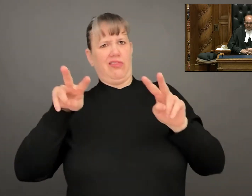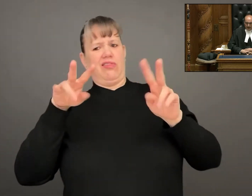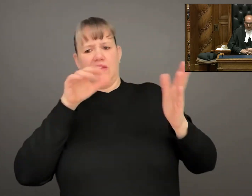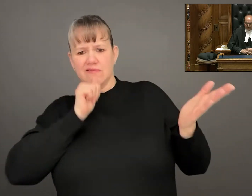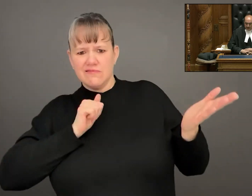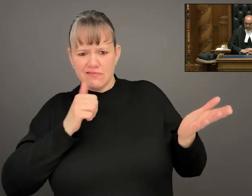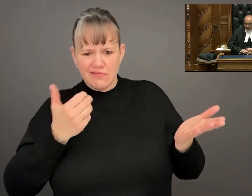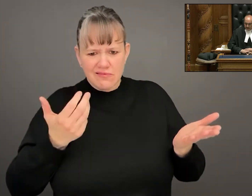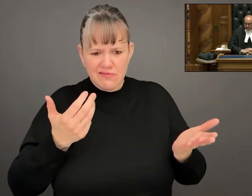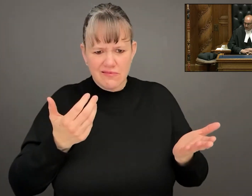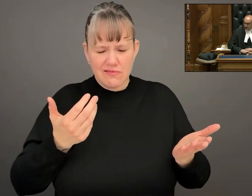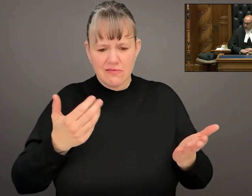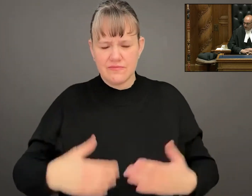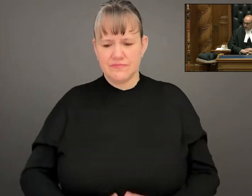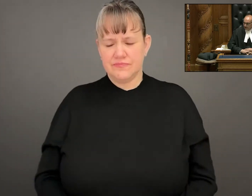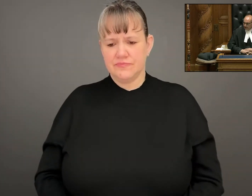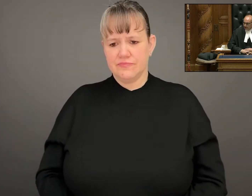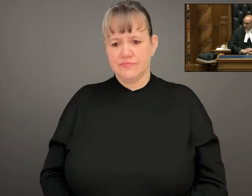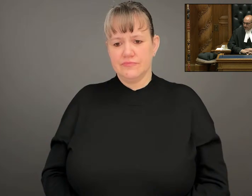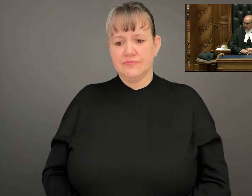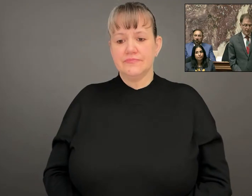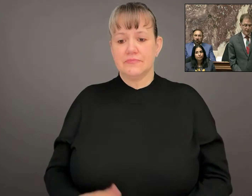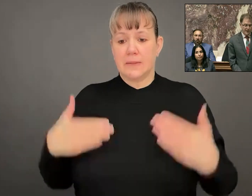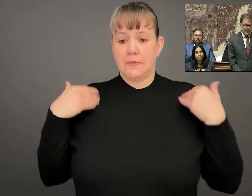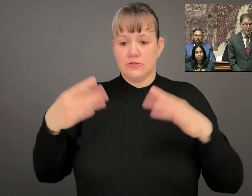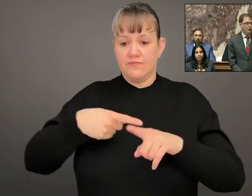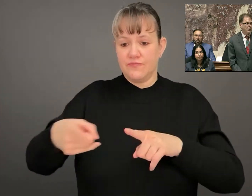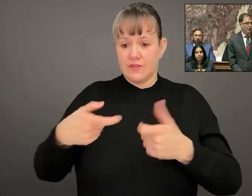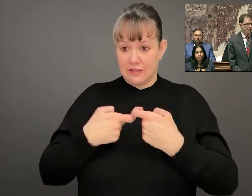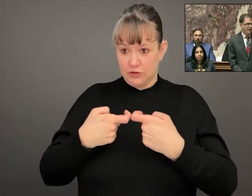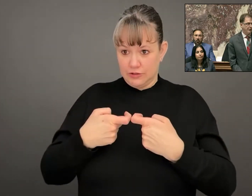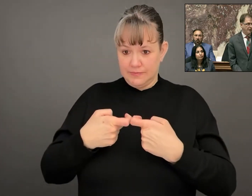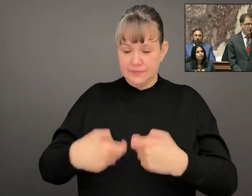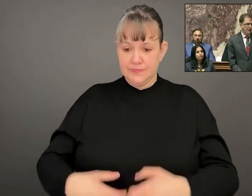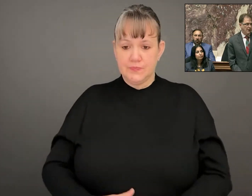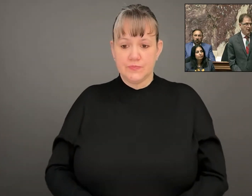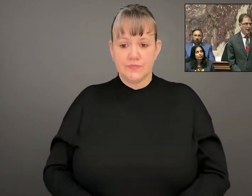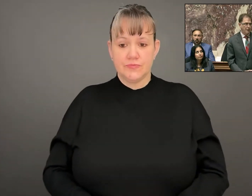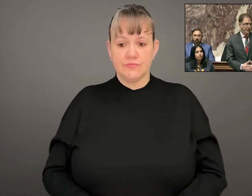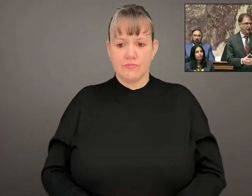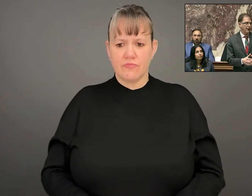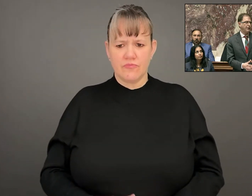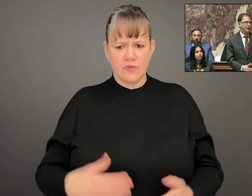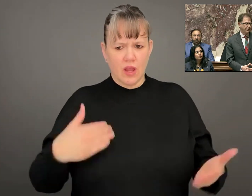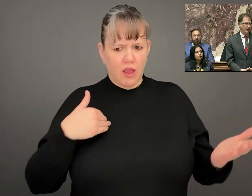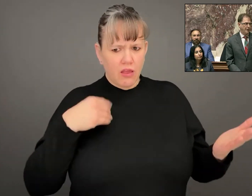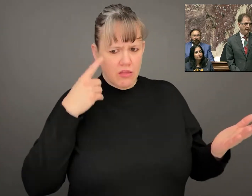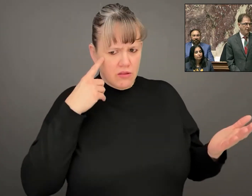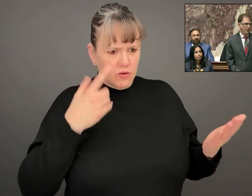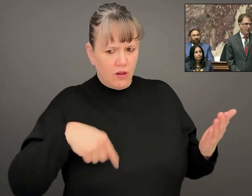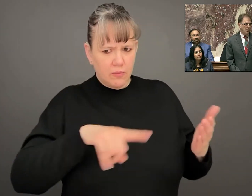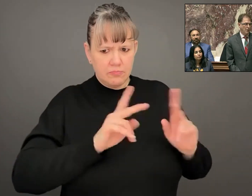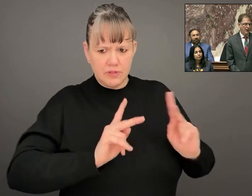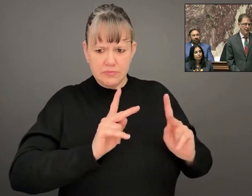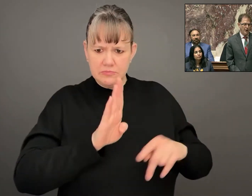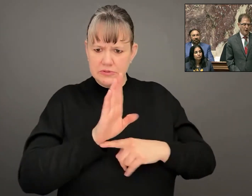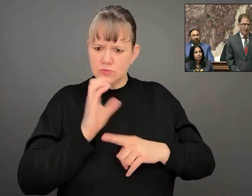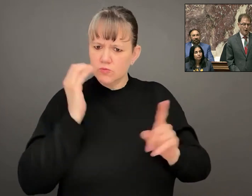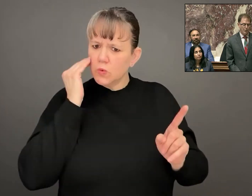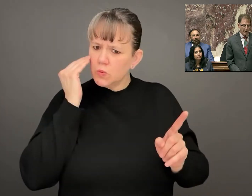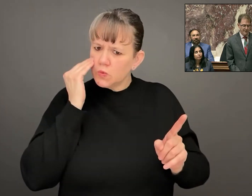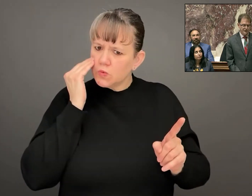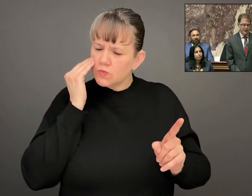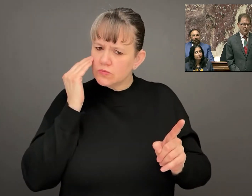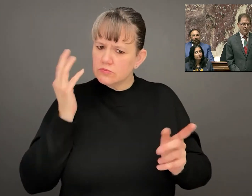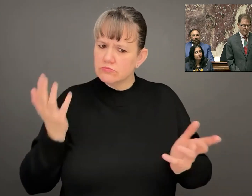Minister of Energy. Well, Honourable Speaker, as I think everyone knows in BC, in particular this moment, when